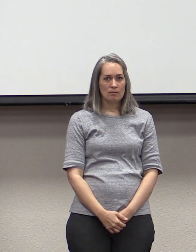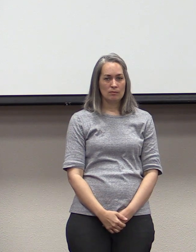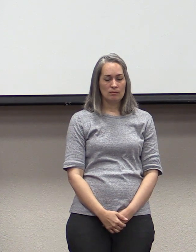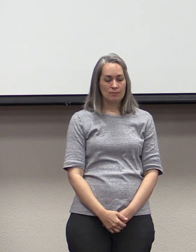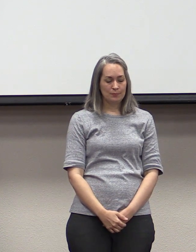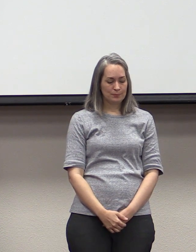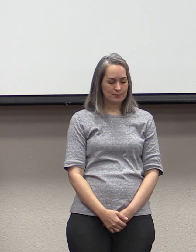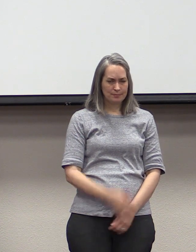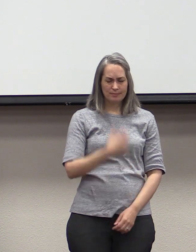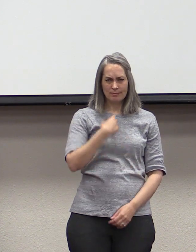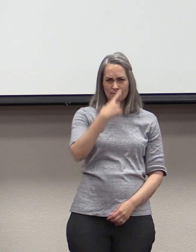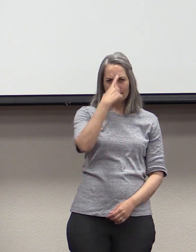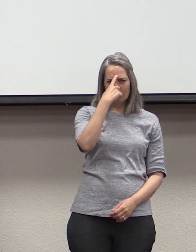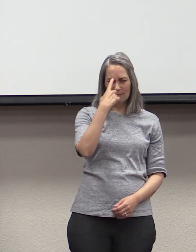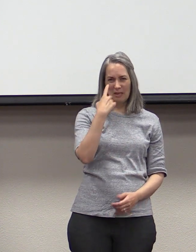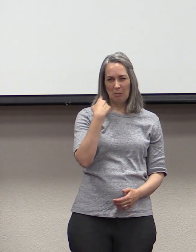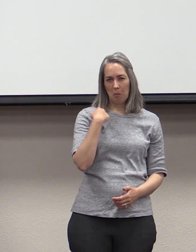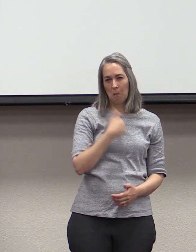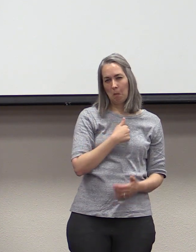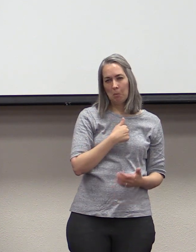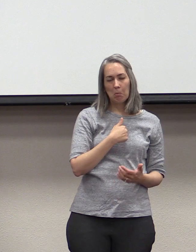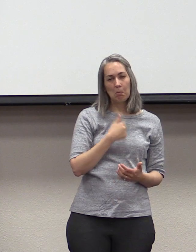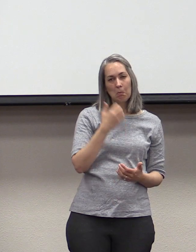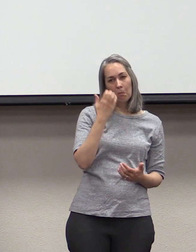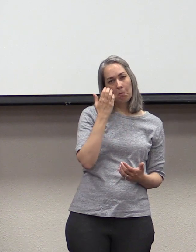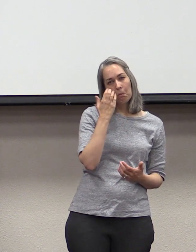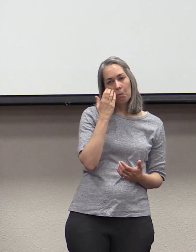I think we kind of know the story.